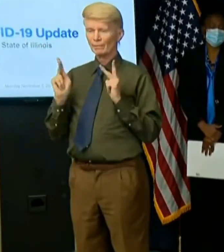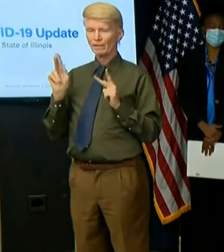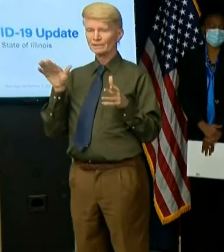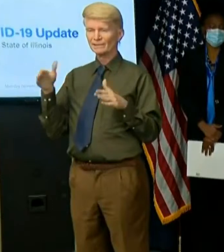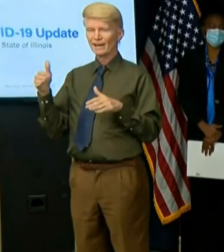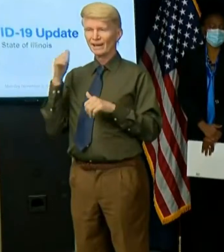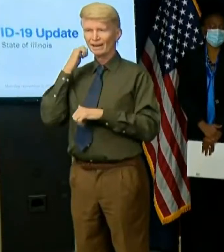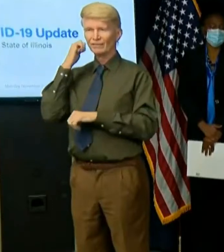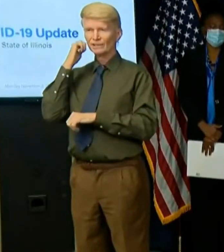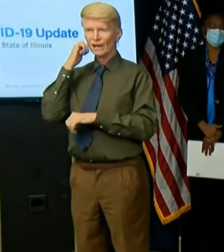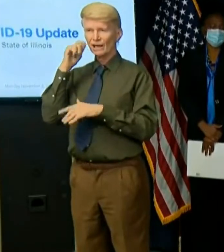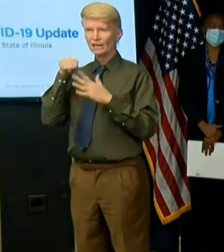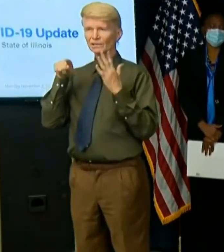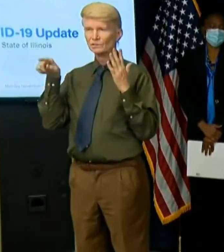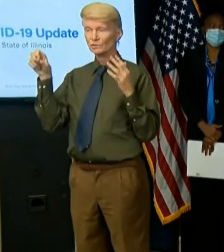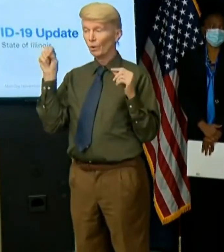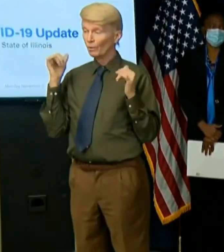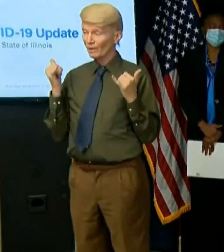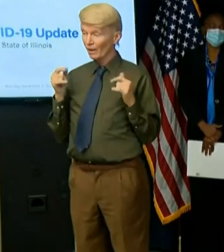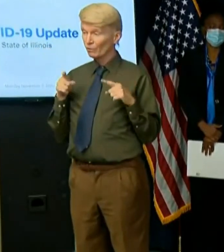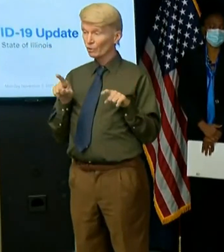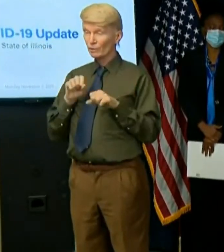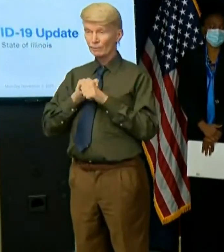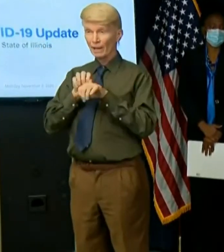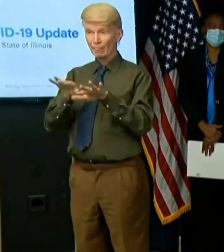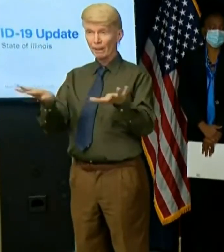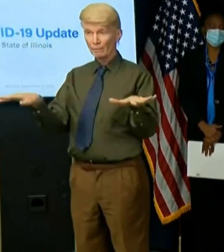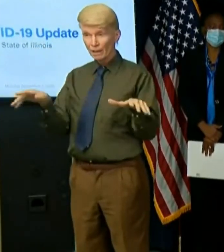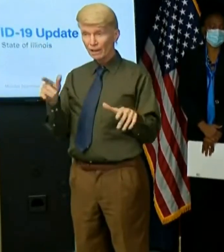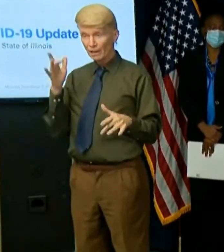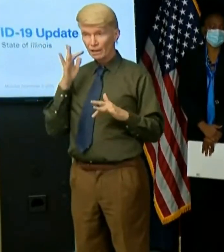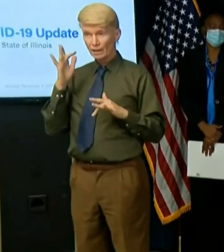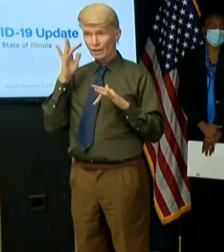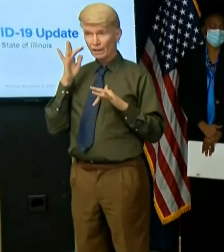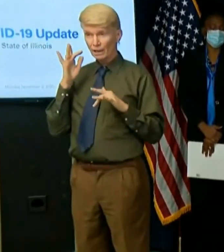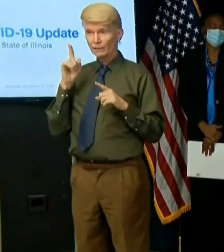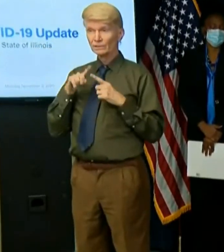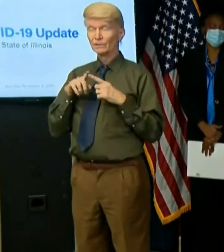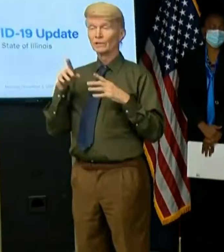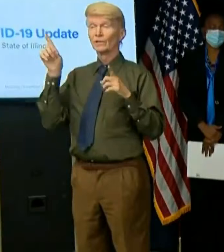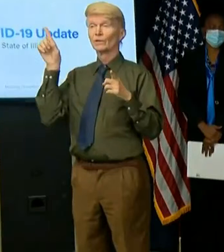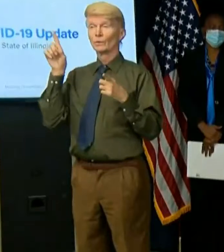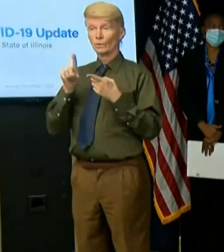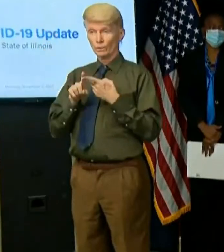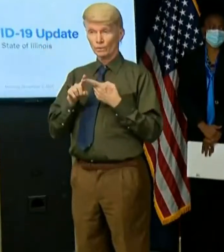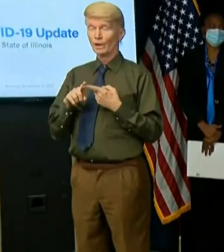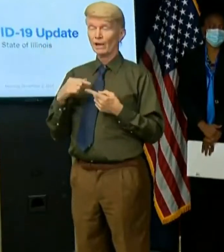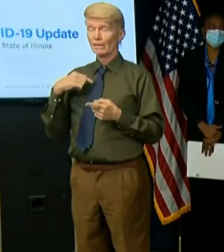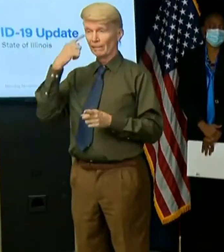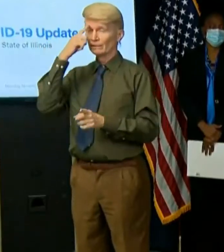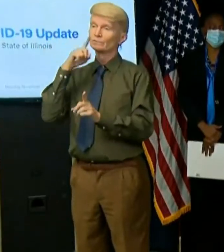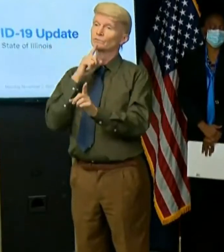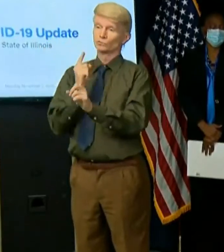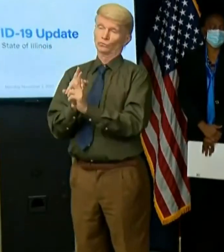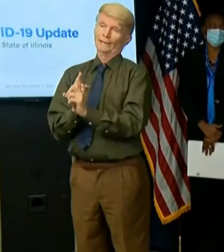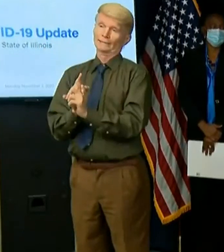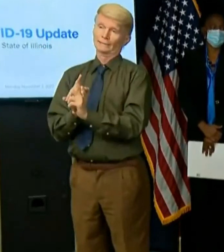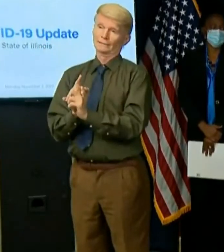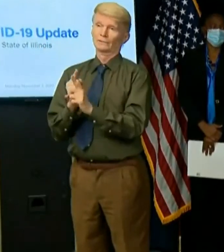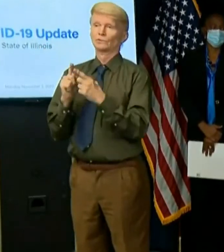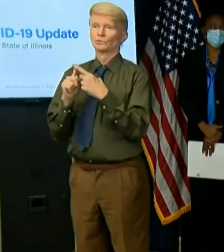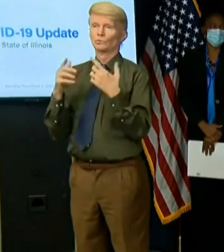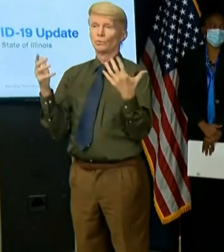So yes, I think during this pandemic, until we get through this pandemic, I think it's the right thing to do to